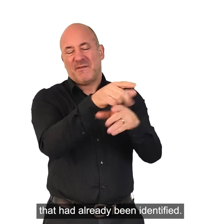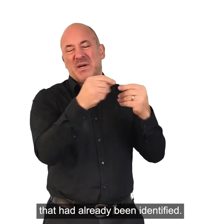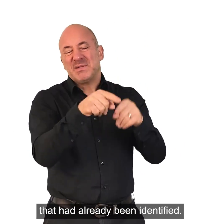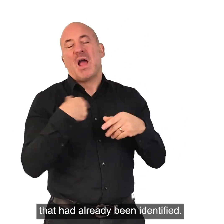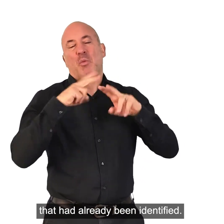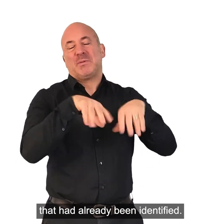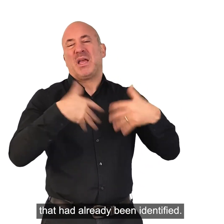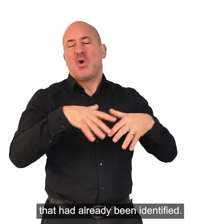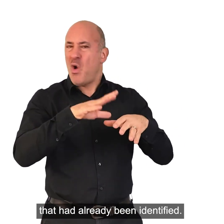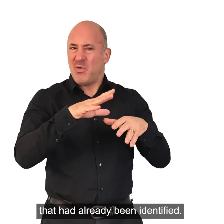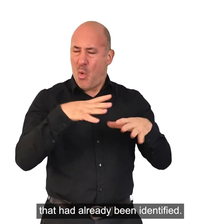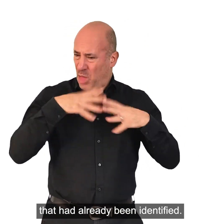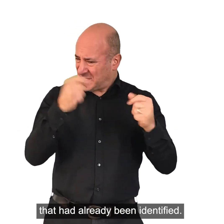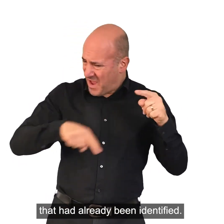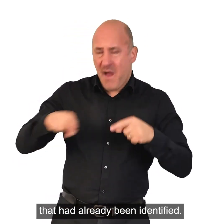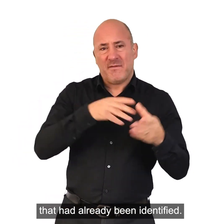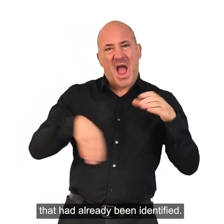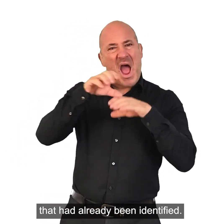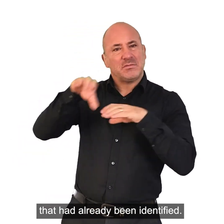that had already been identified.